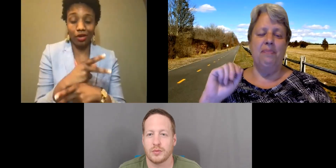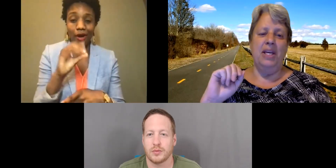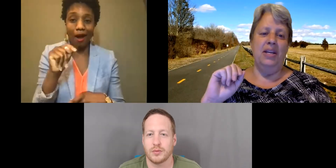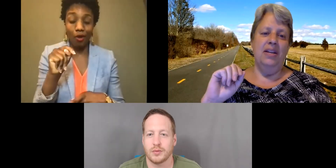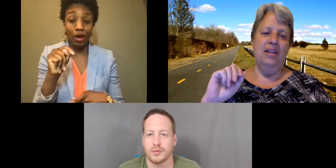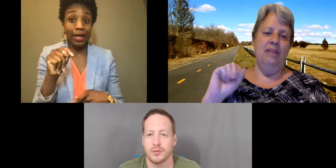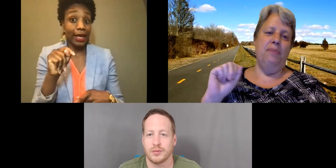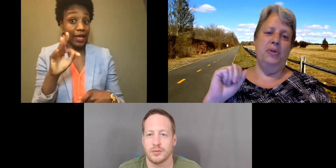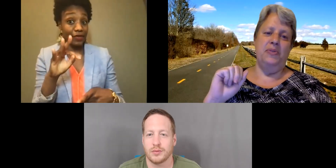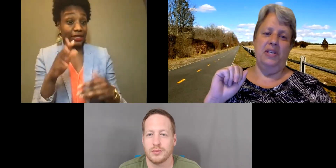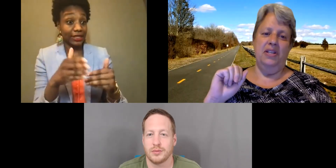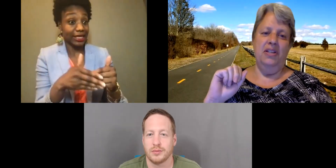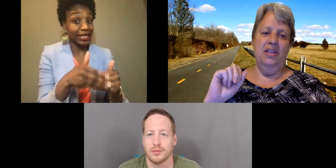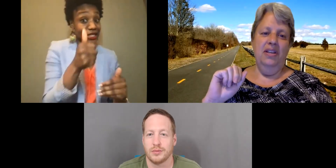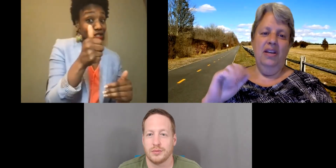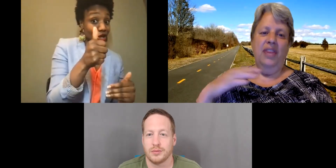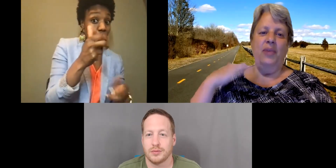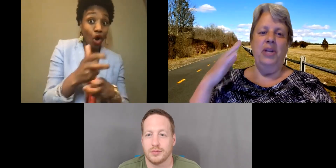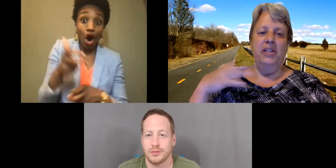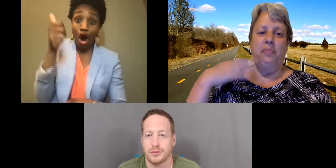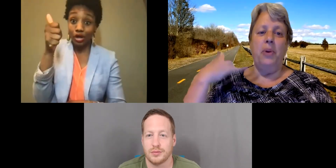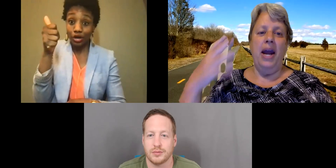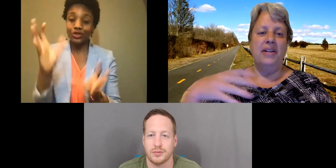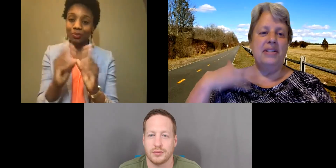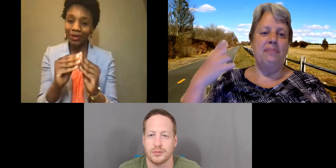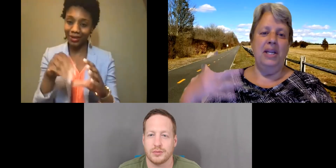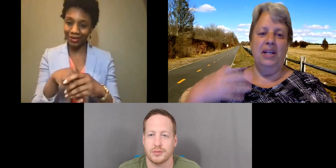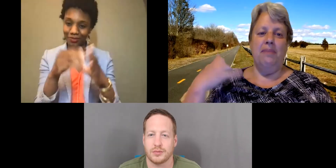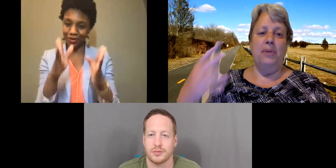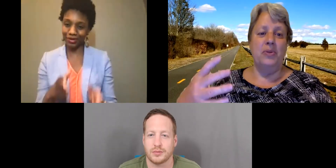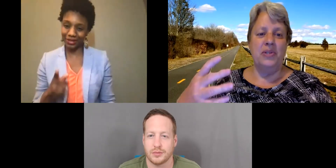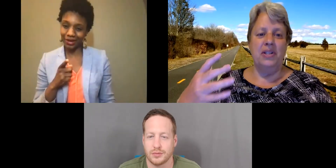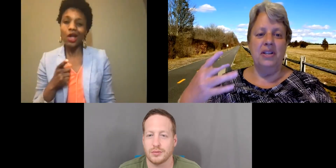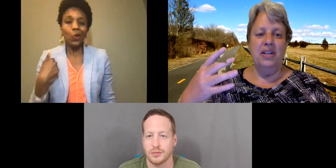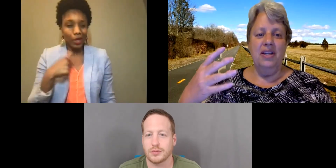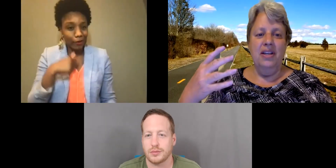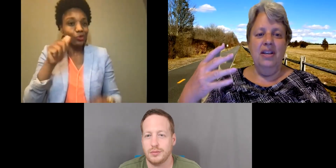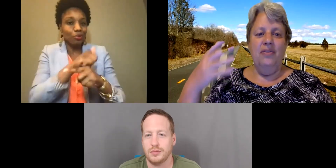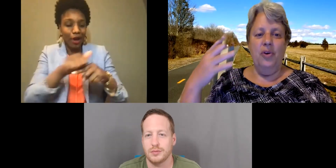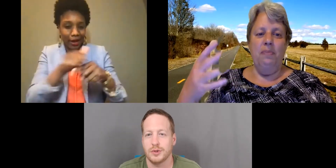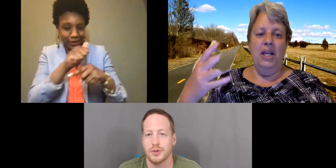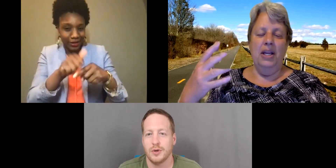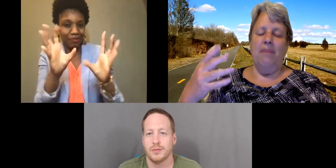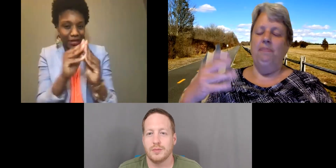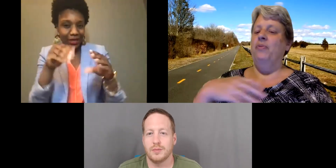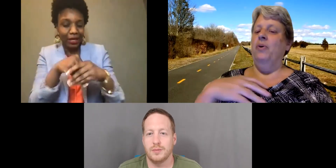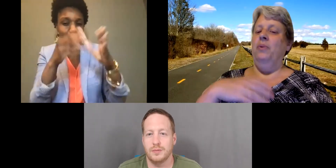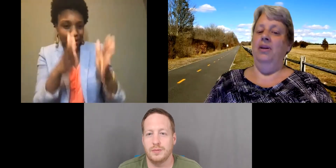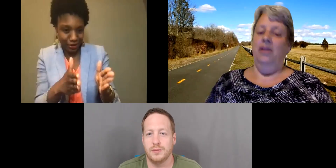meet in person. I think we need to practice meeting in person for a meeting before we